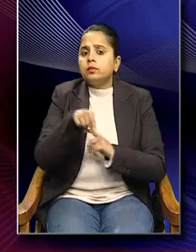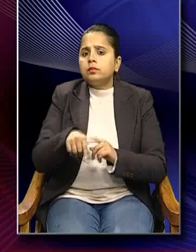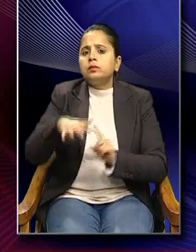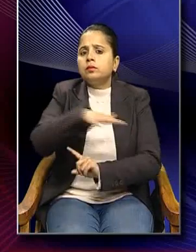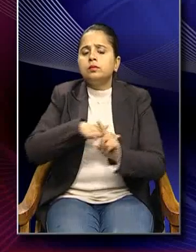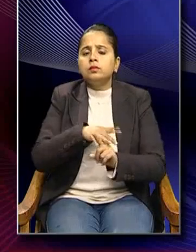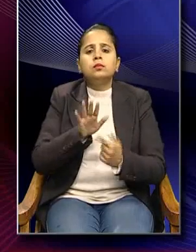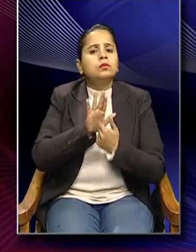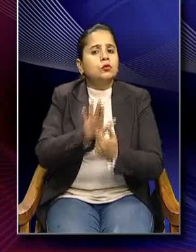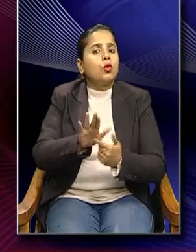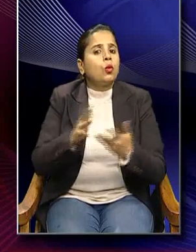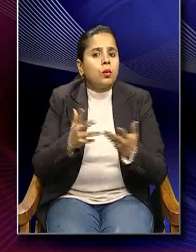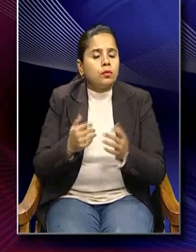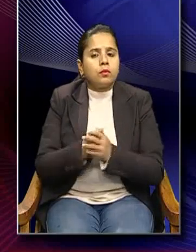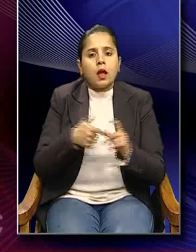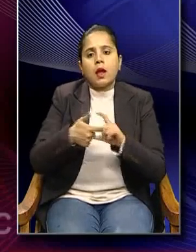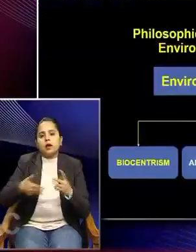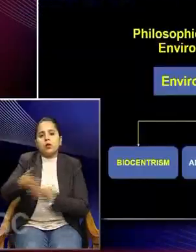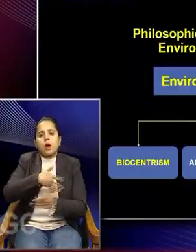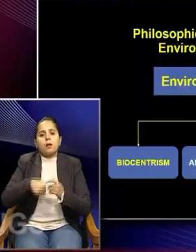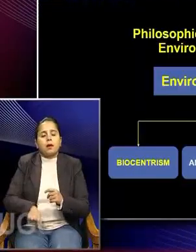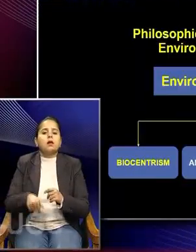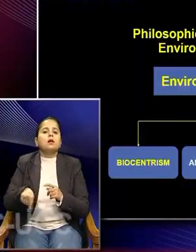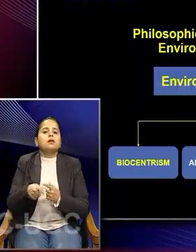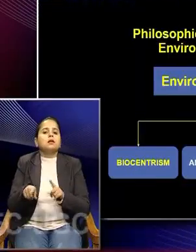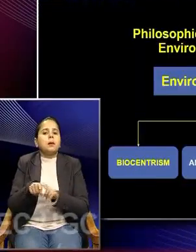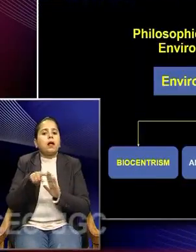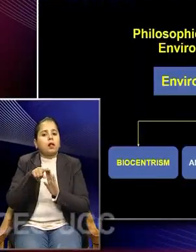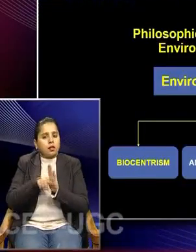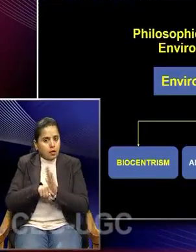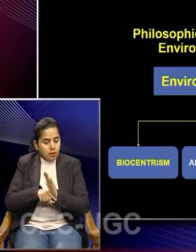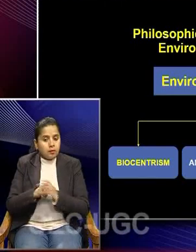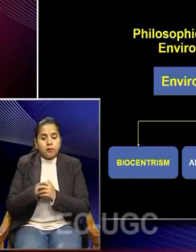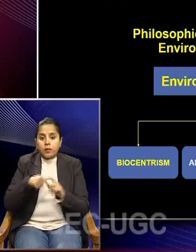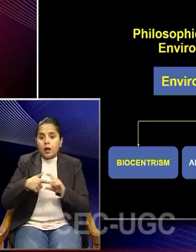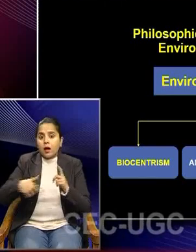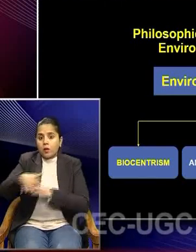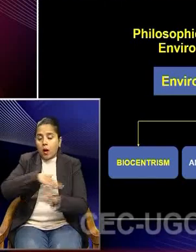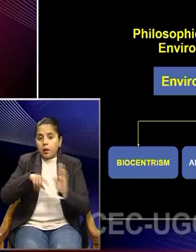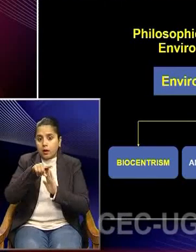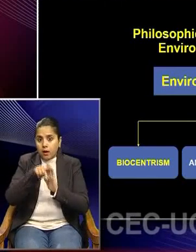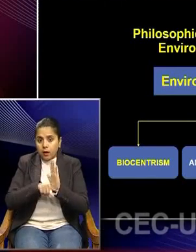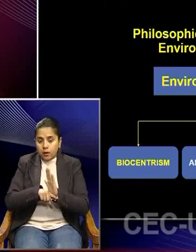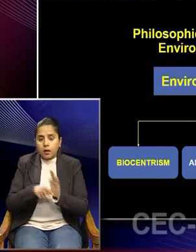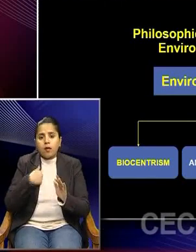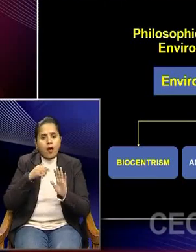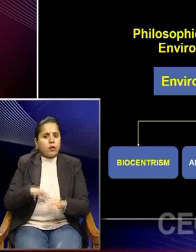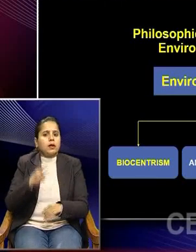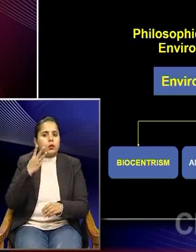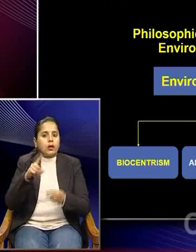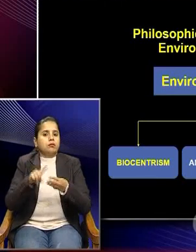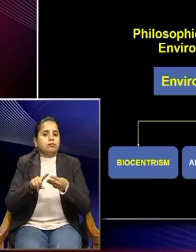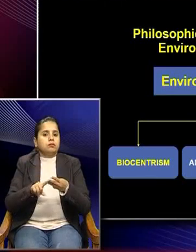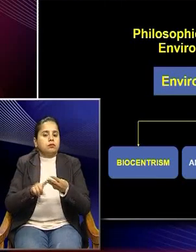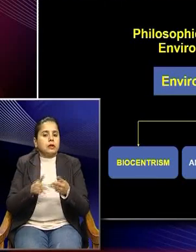is considered as environmental ethics. Under environmental ethics, we have 3